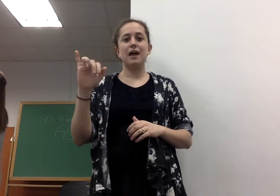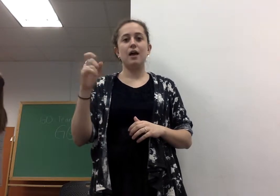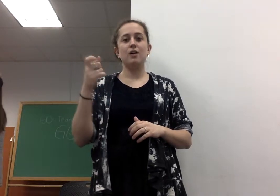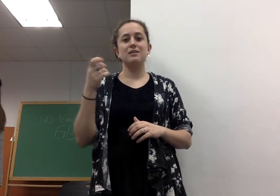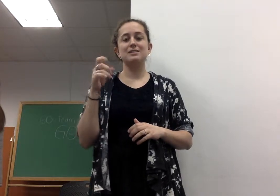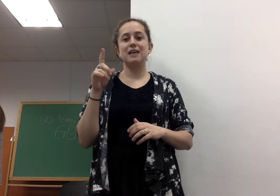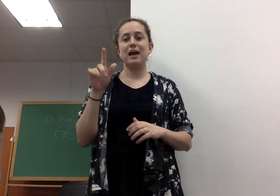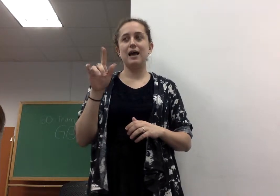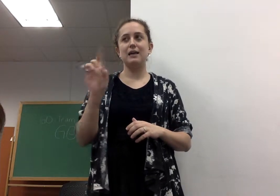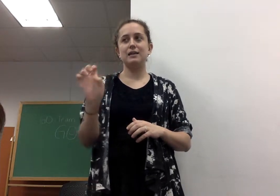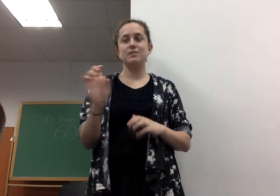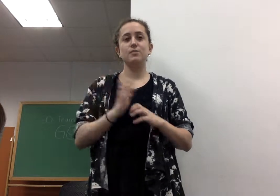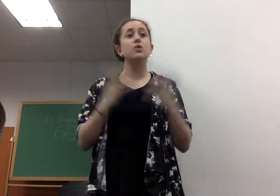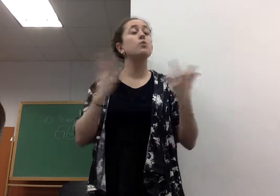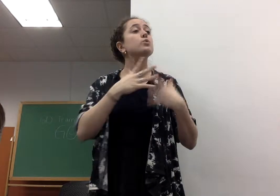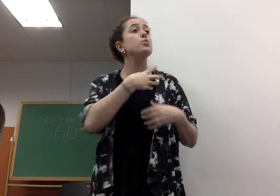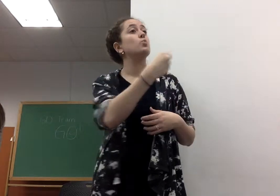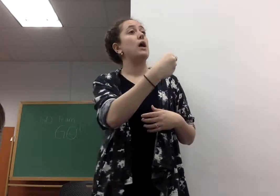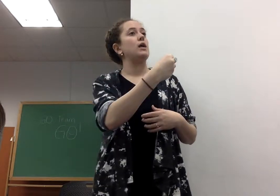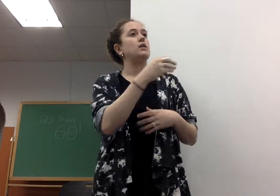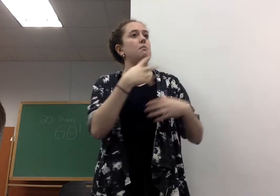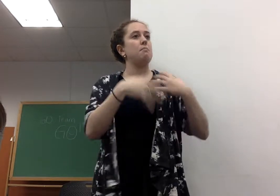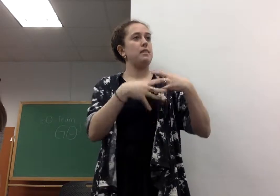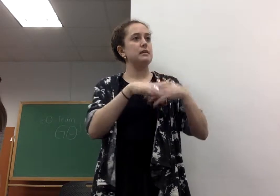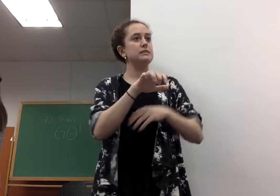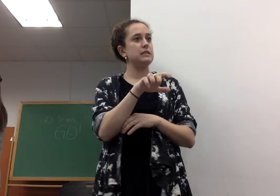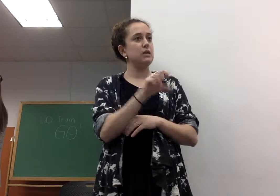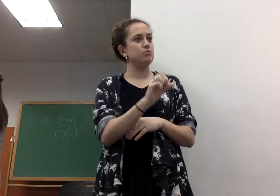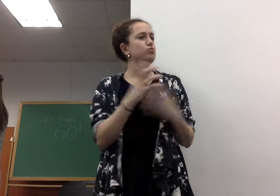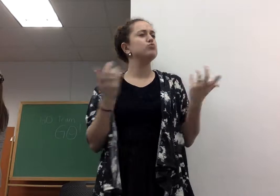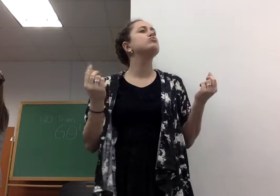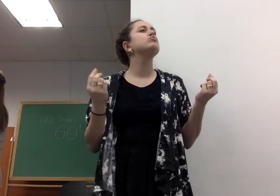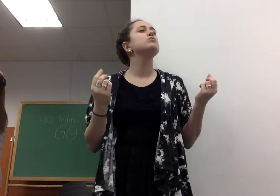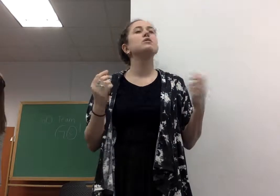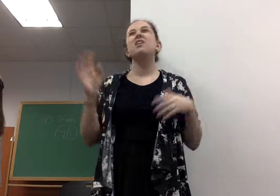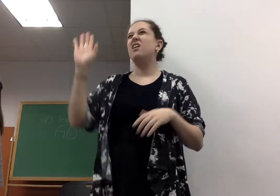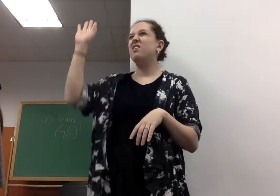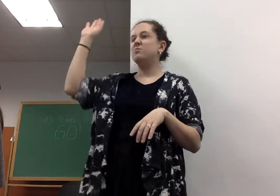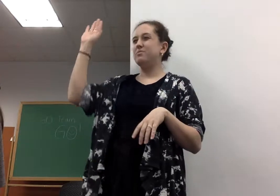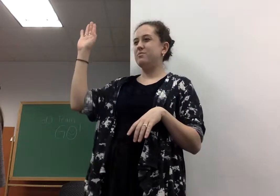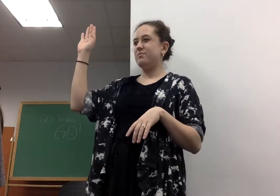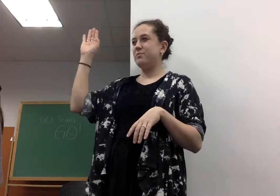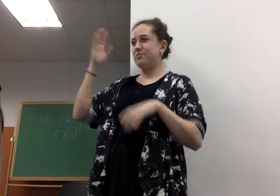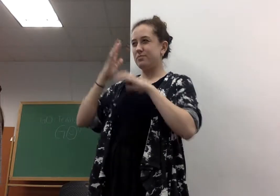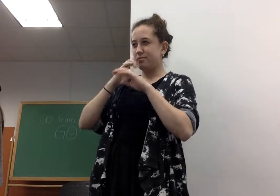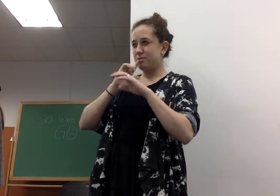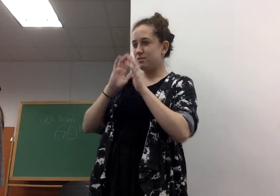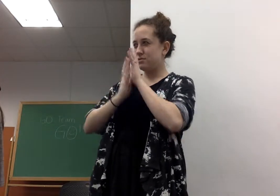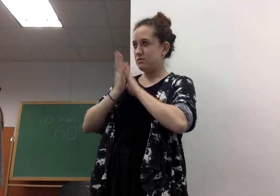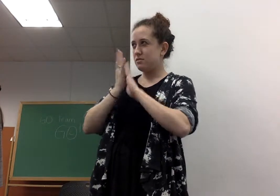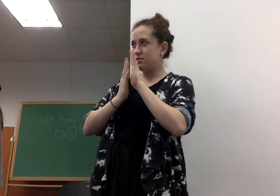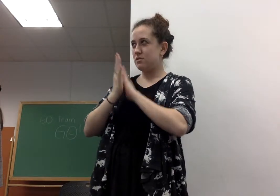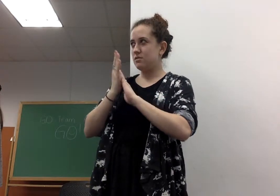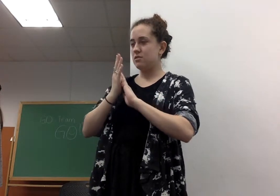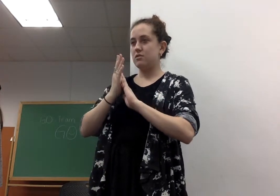What do white blood cells do? Yeah, go ahead. Help clear out your body full of bacteria and stuff. Very nice answer.